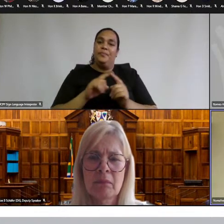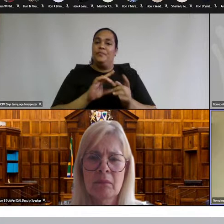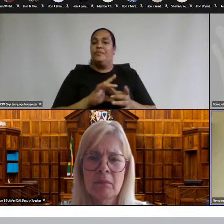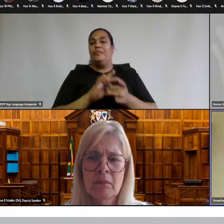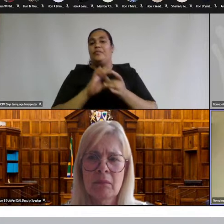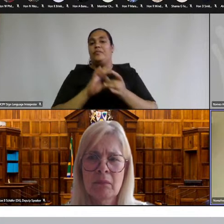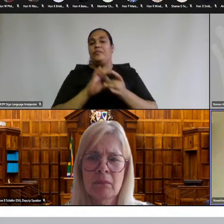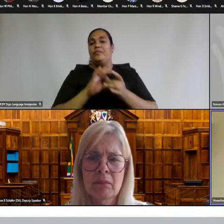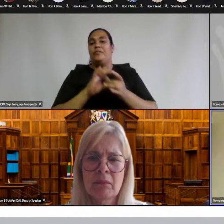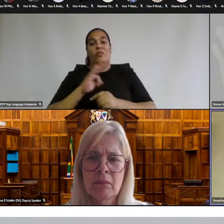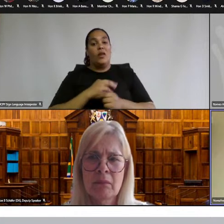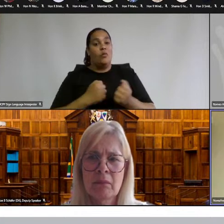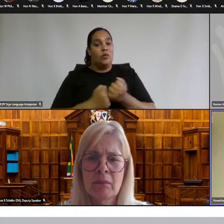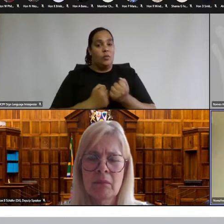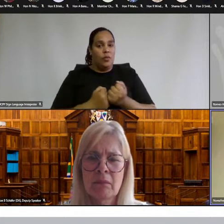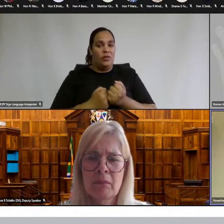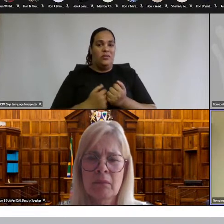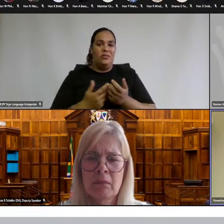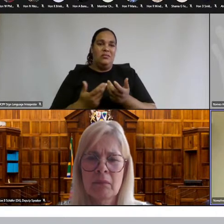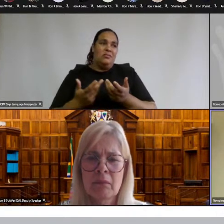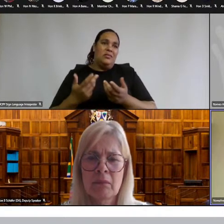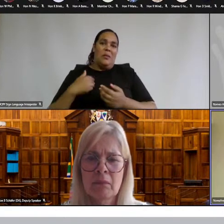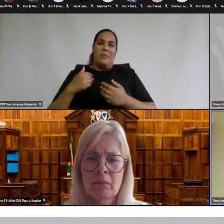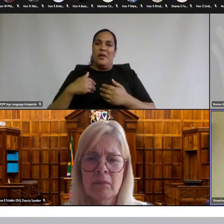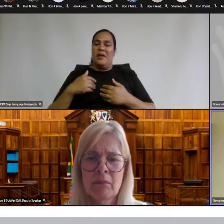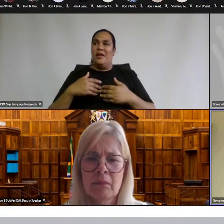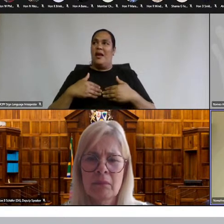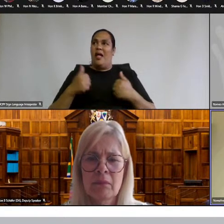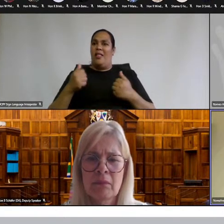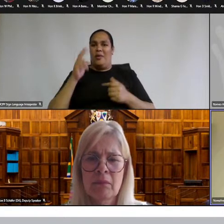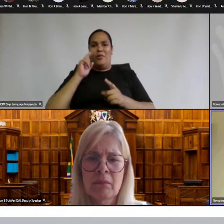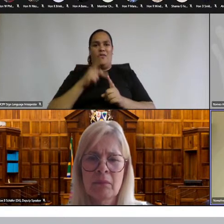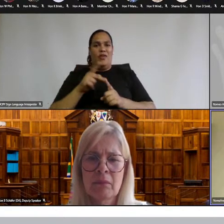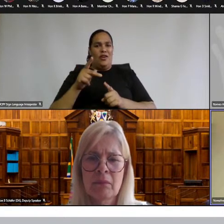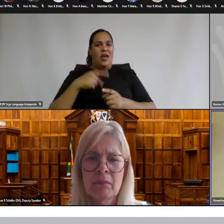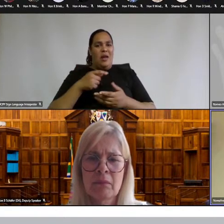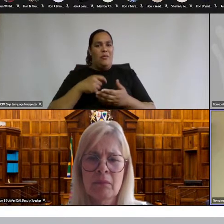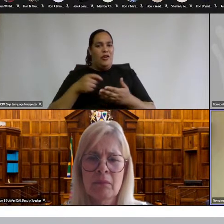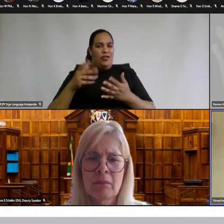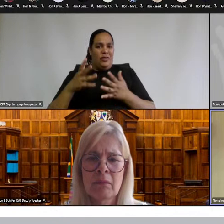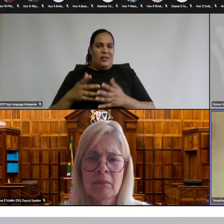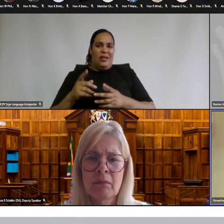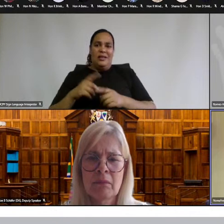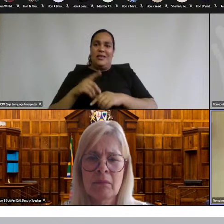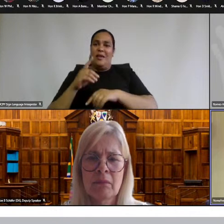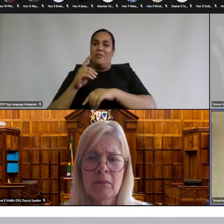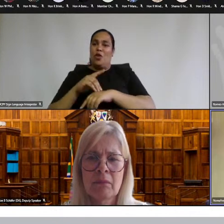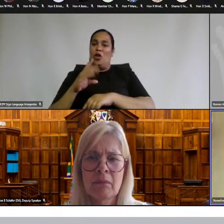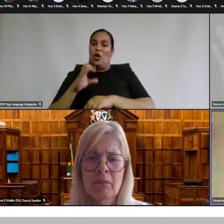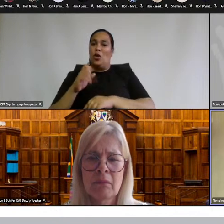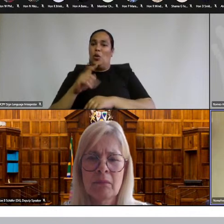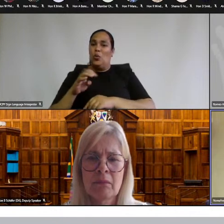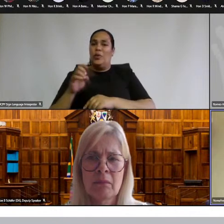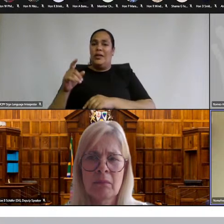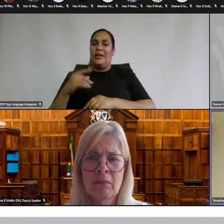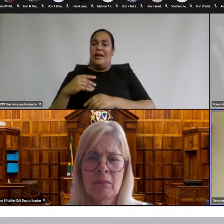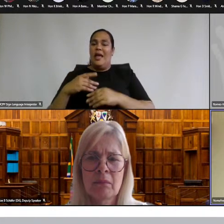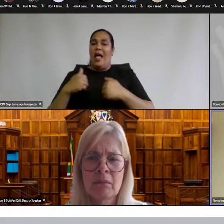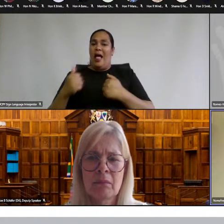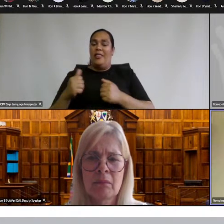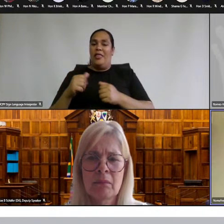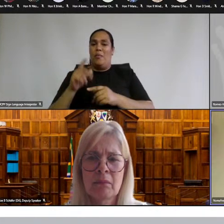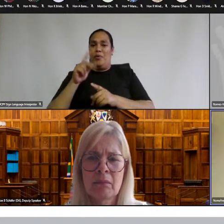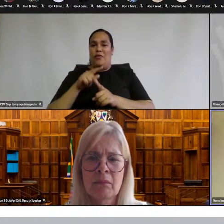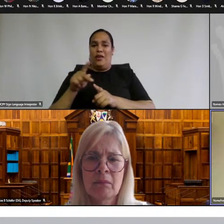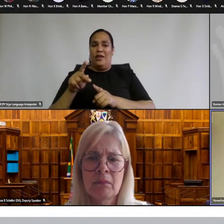the staff support, I'm a health professional, I'm still registered. Dr. Klute is also a health professional. There's no way that we